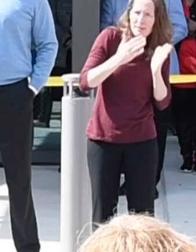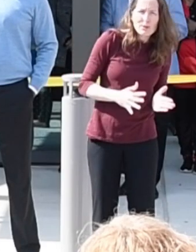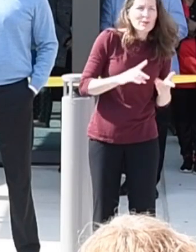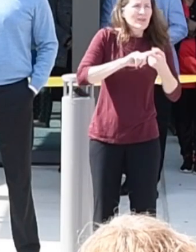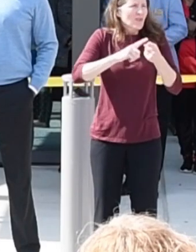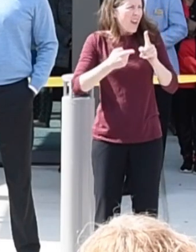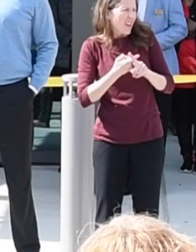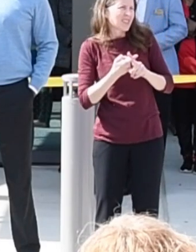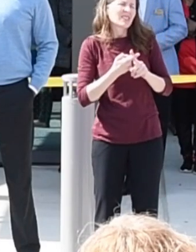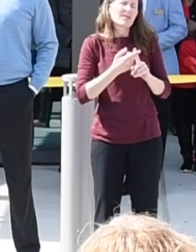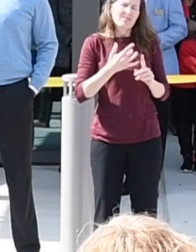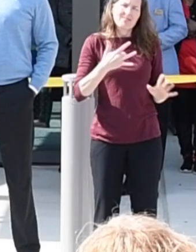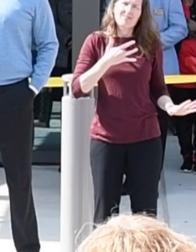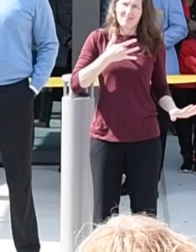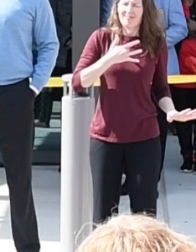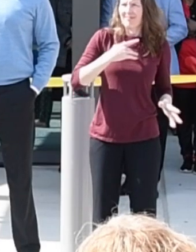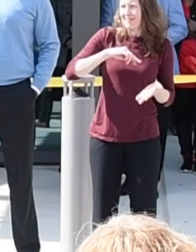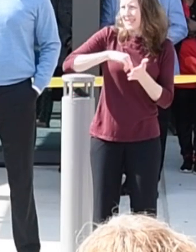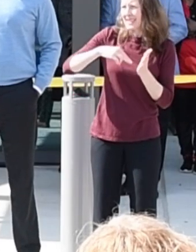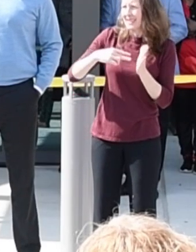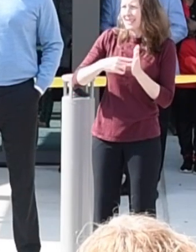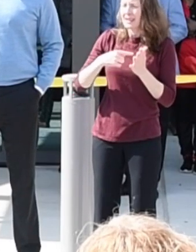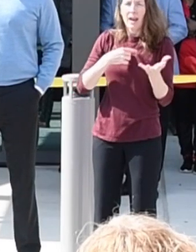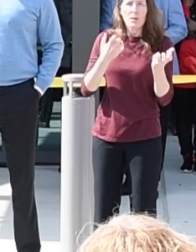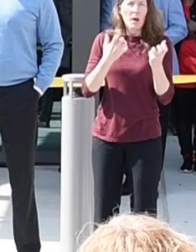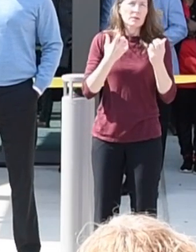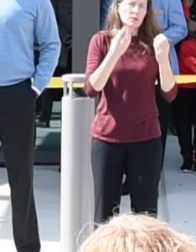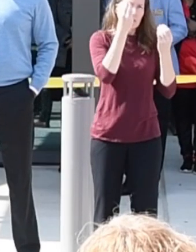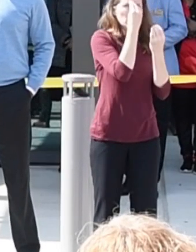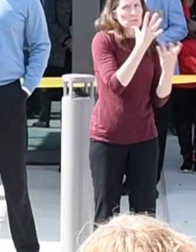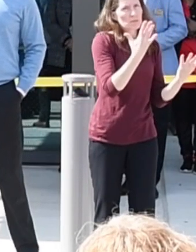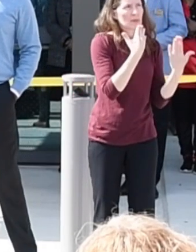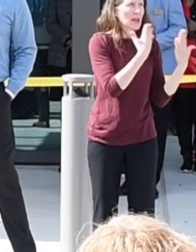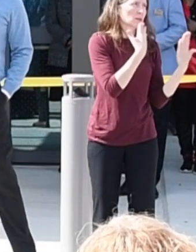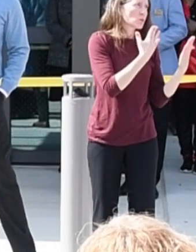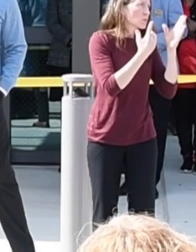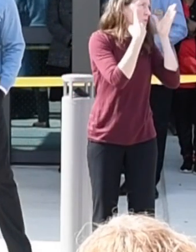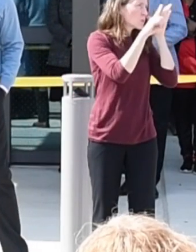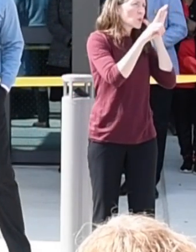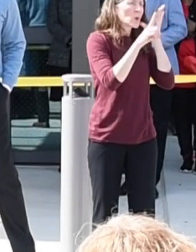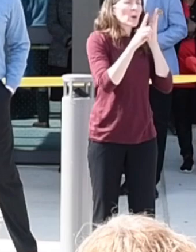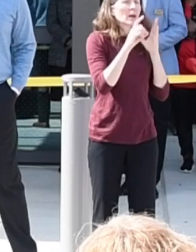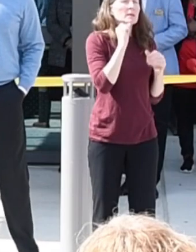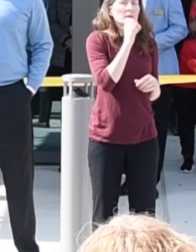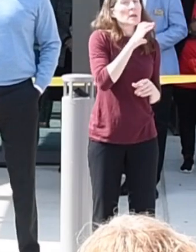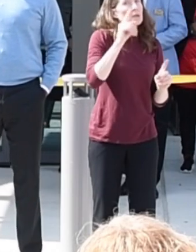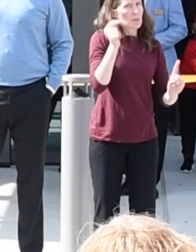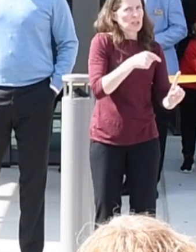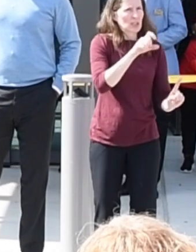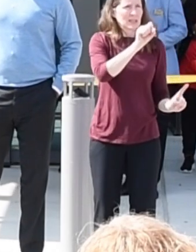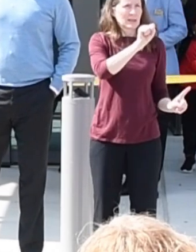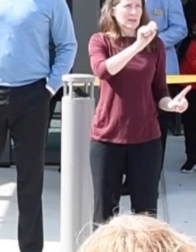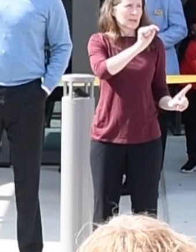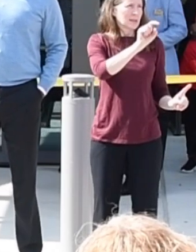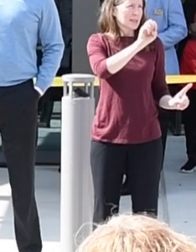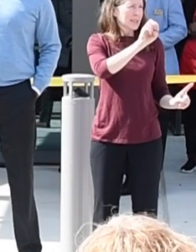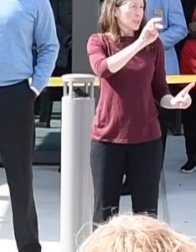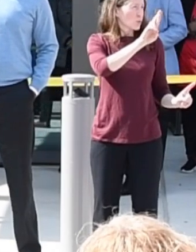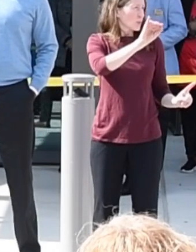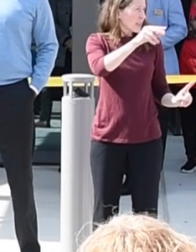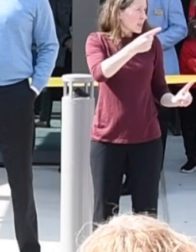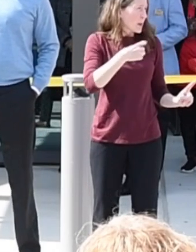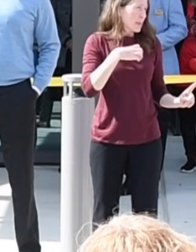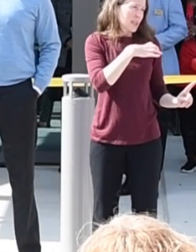And I truly want to extend my gratitude to the seniors, especially the steering committee. You guys